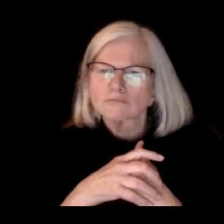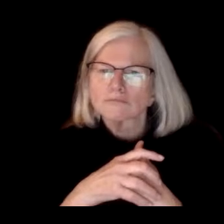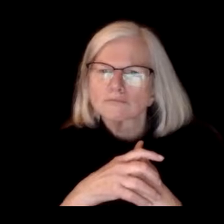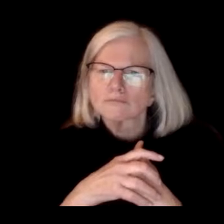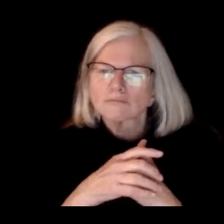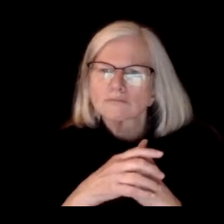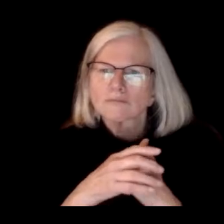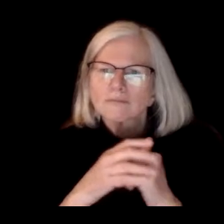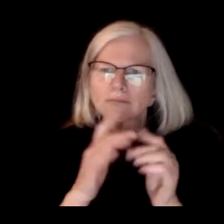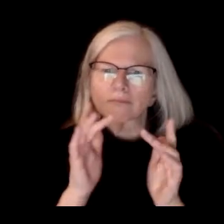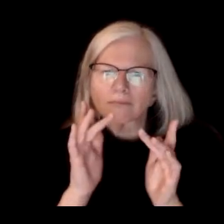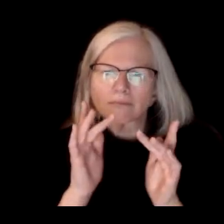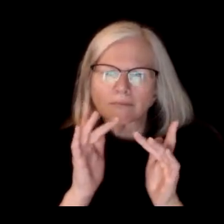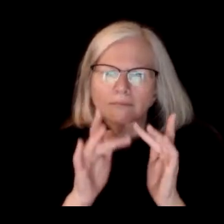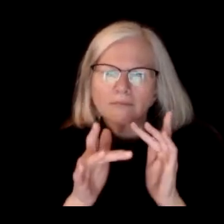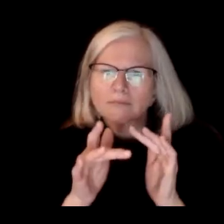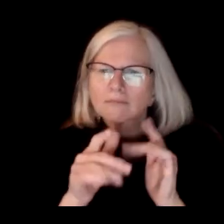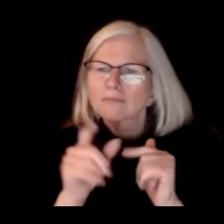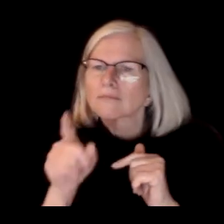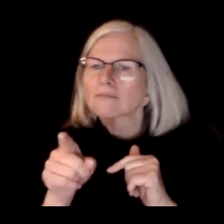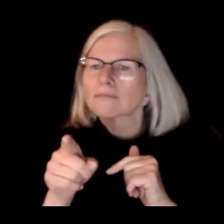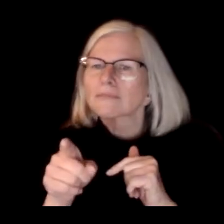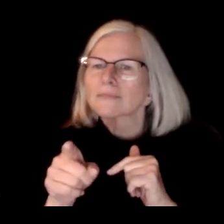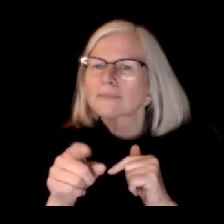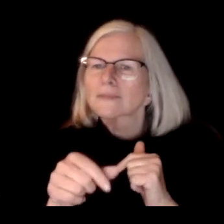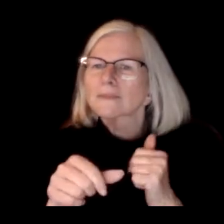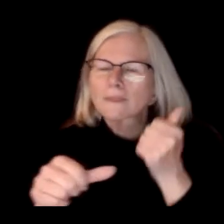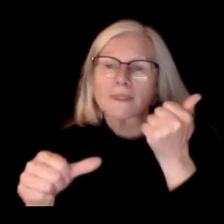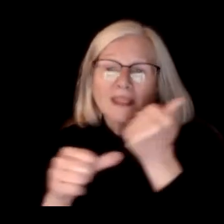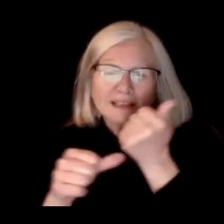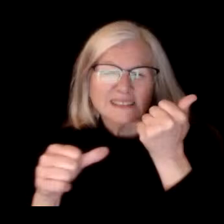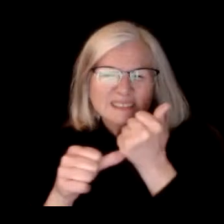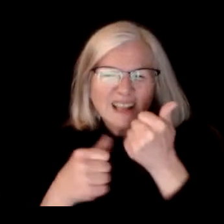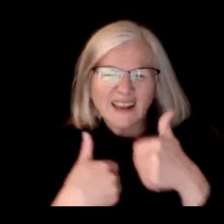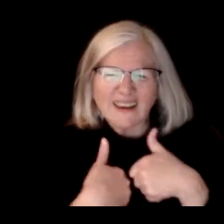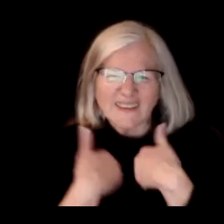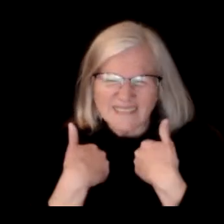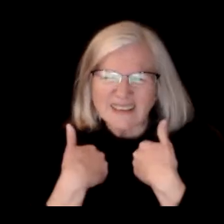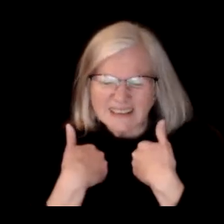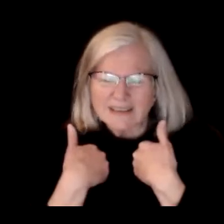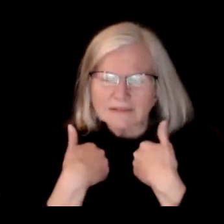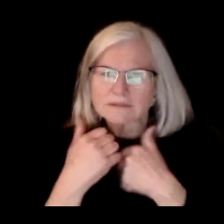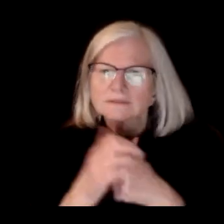we're going to start vaccinating in assisted living homes while we're still waiting to do some nursing homes through that program?